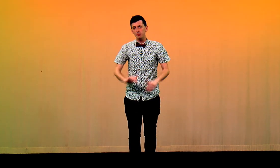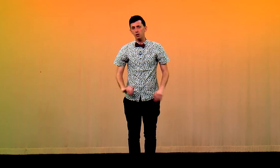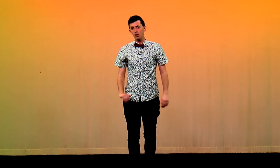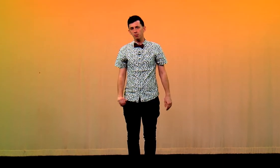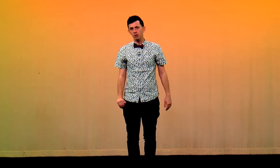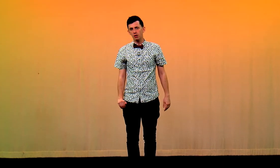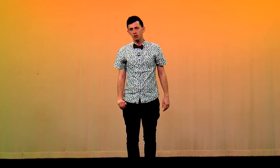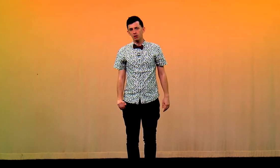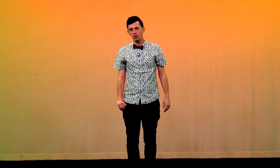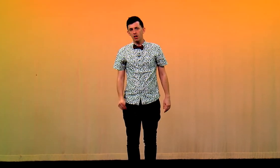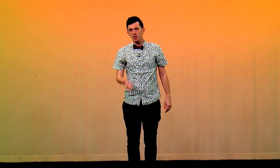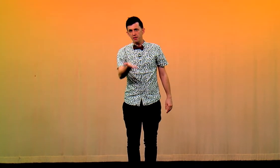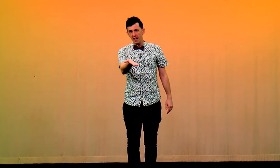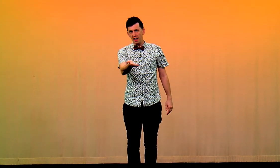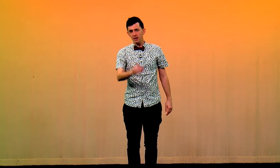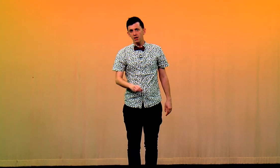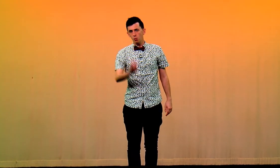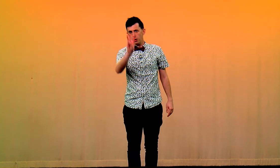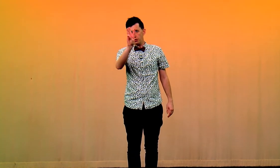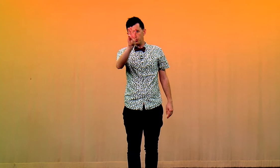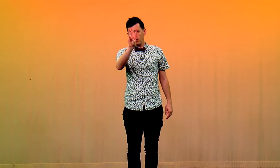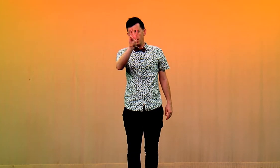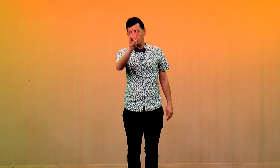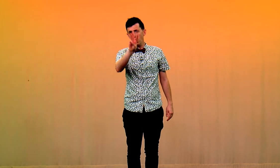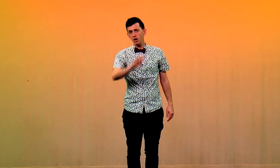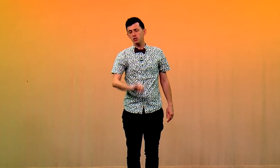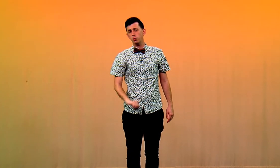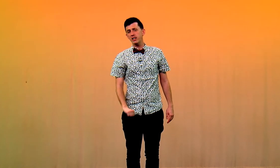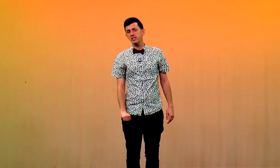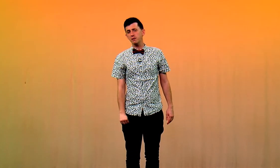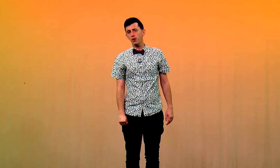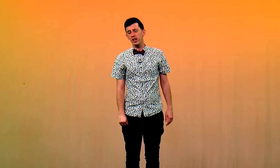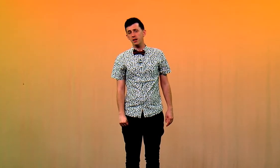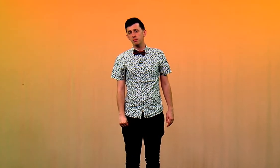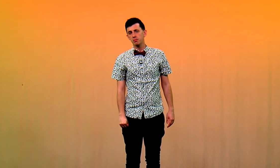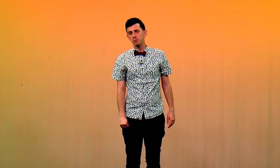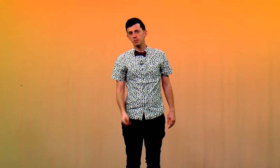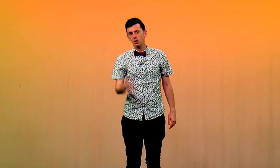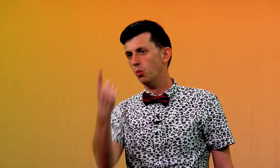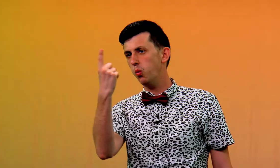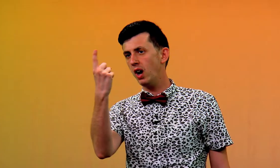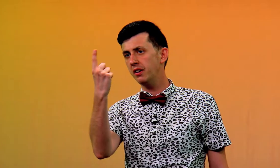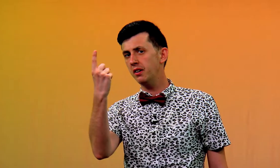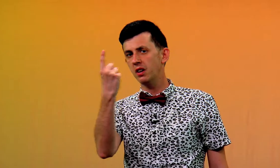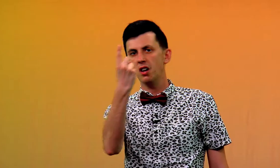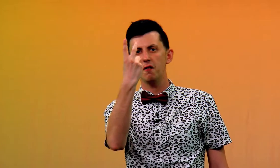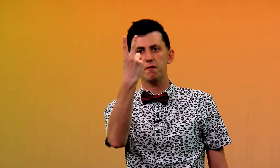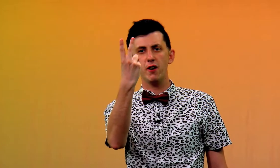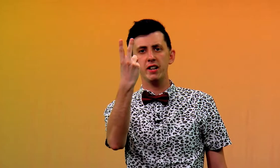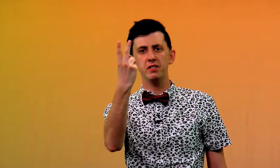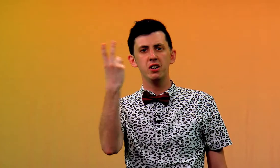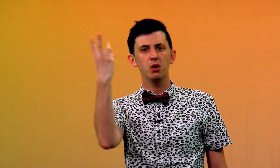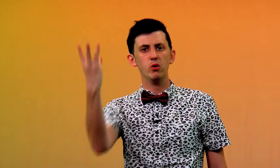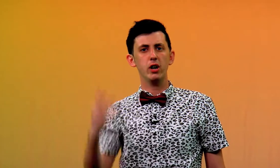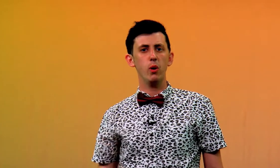laptop, there were three words waiting for him. One friend